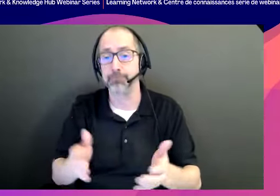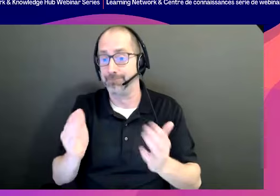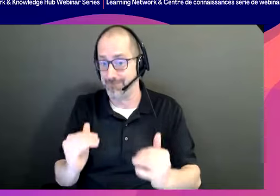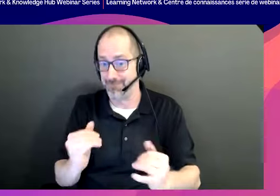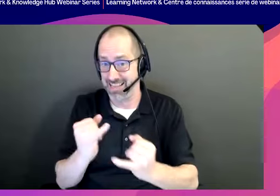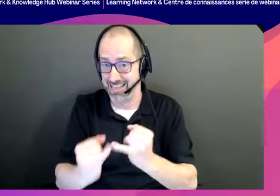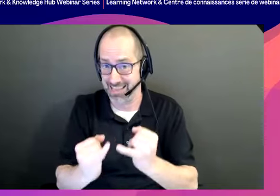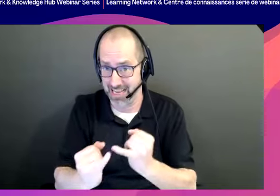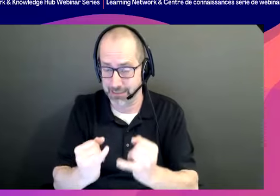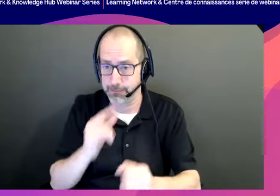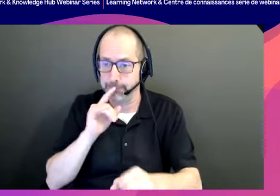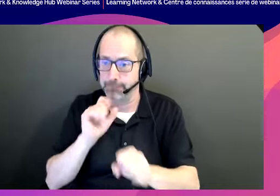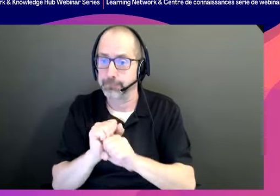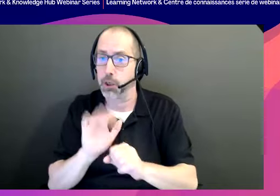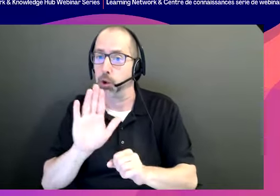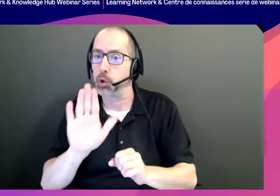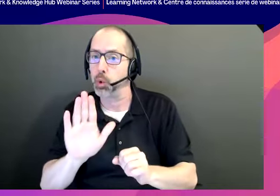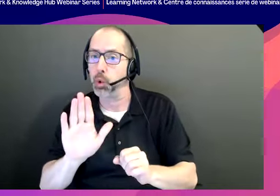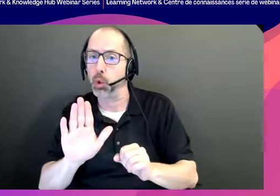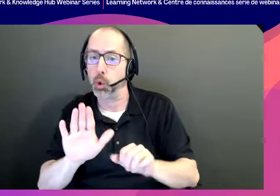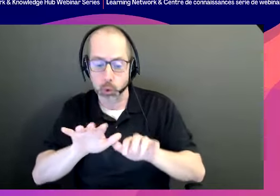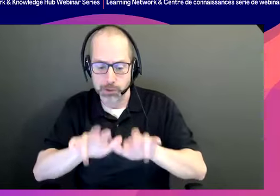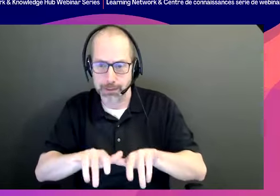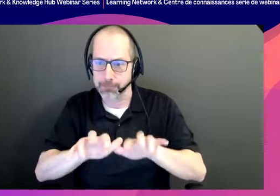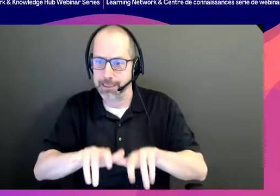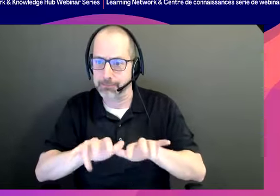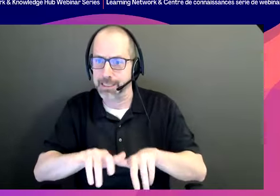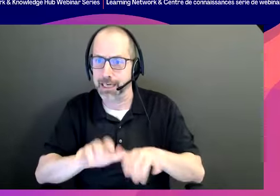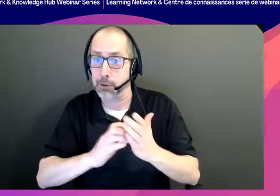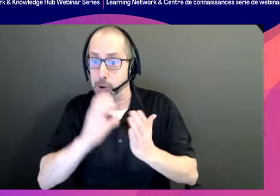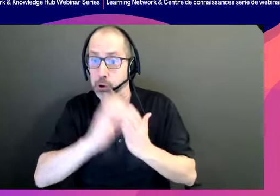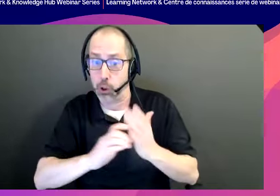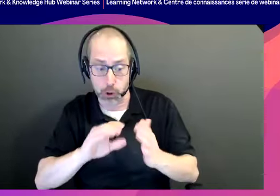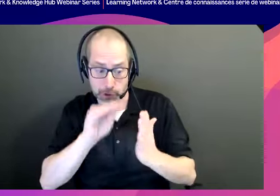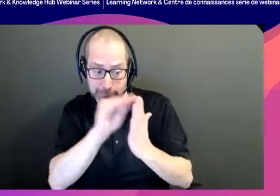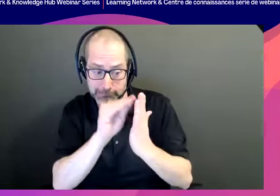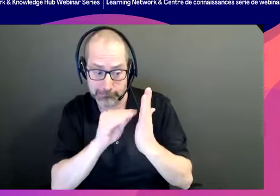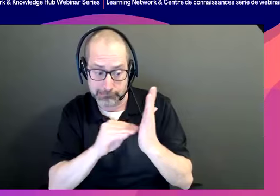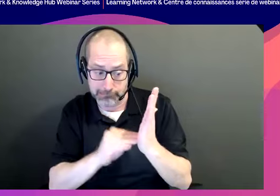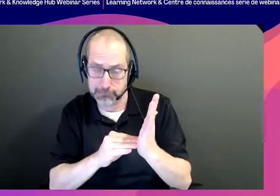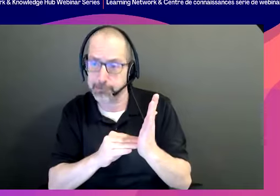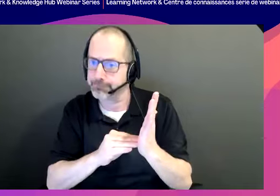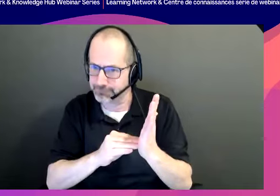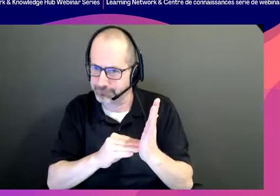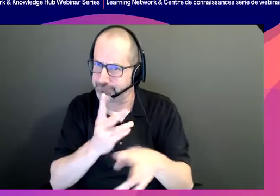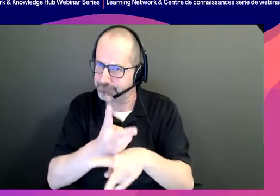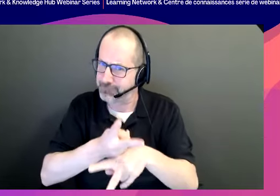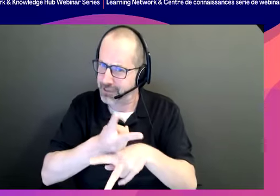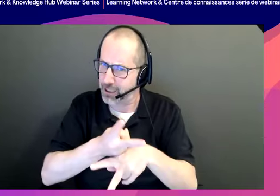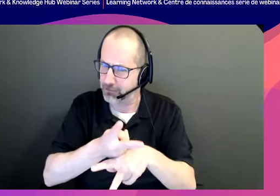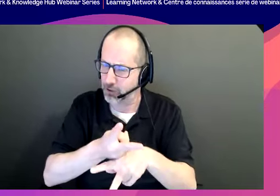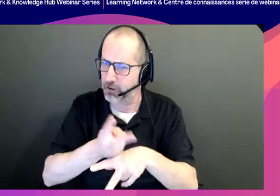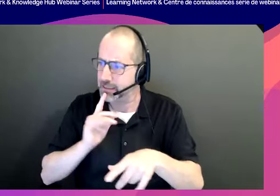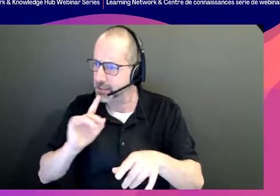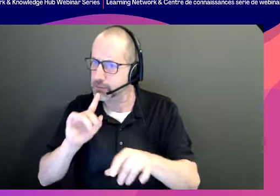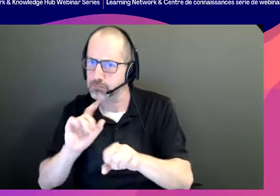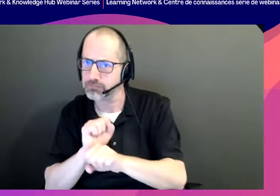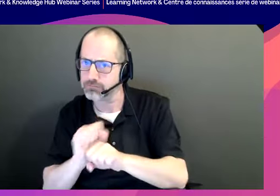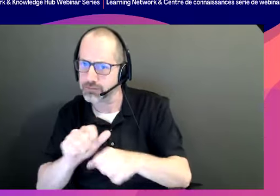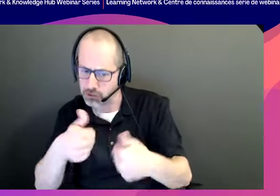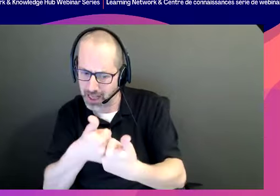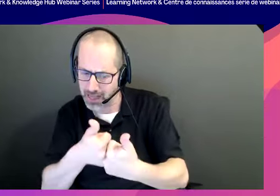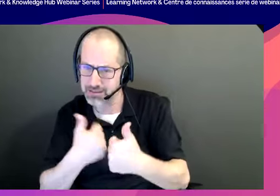the interaction in the chart. Document the challenge she is facing as described, but also point out strengths that